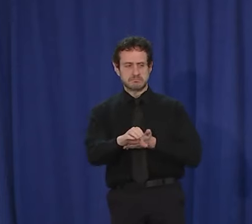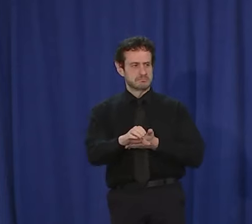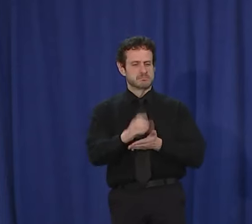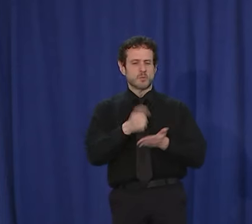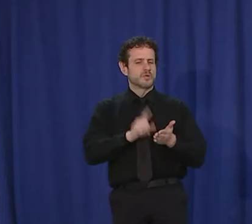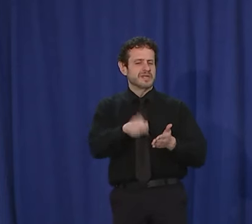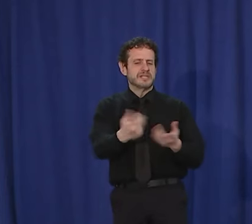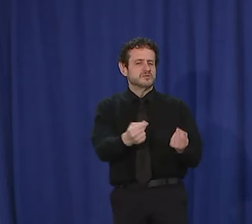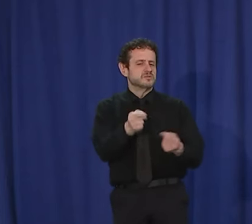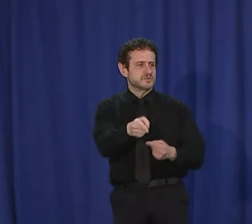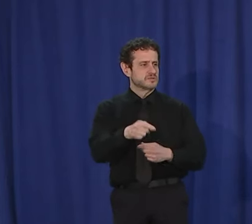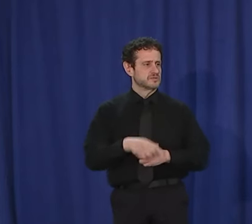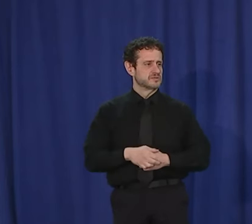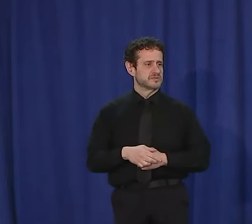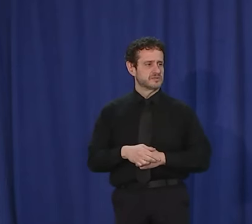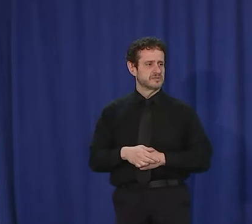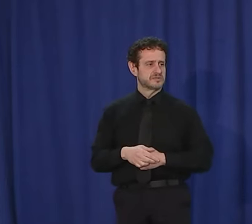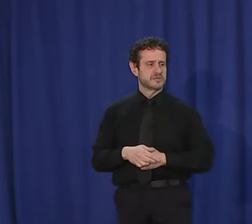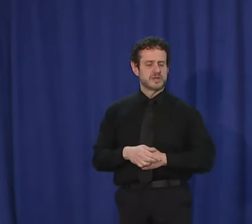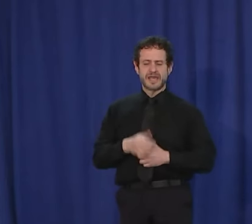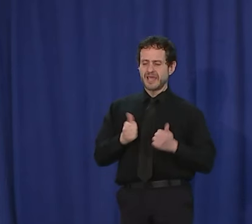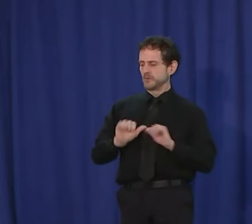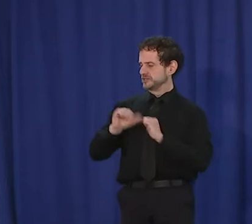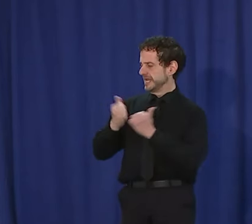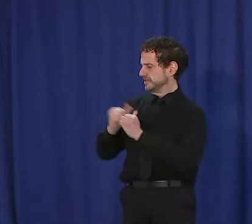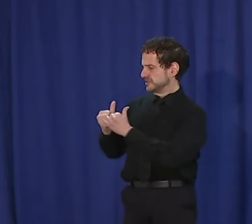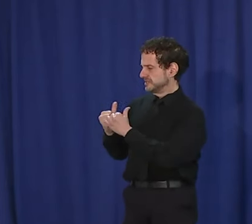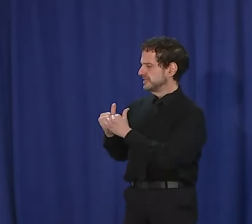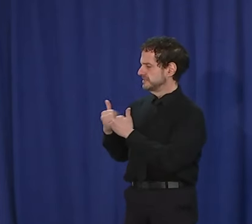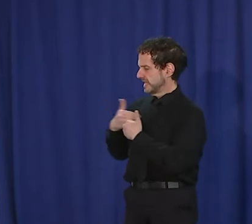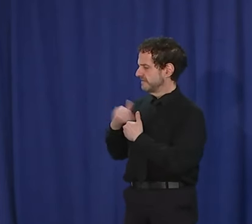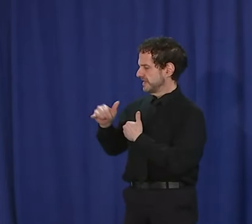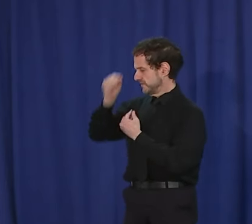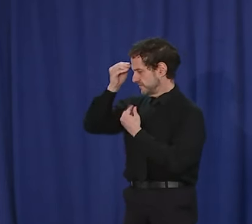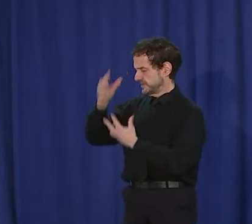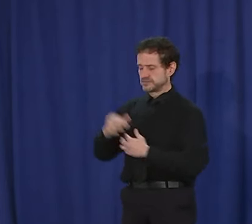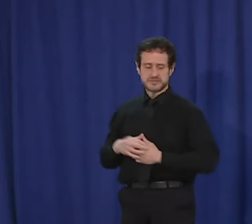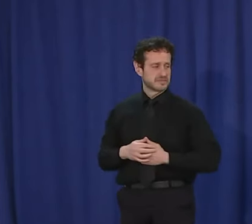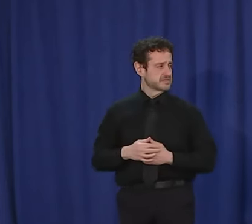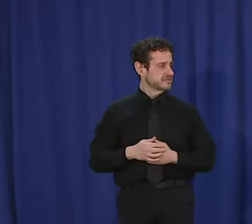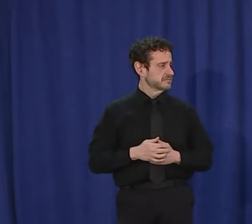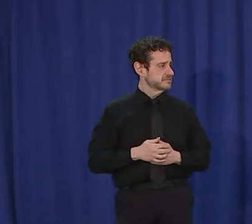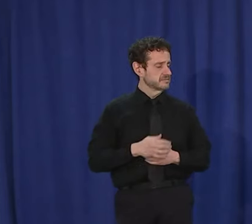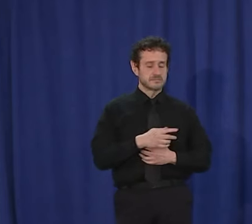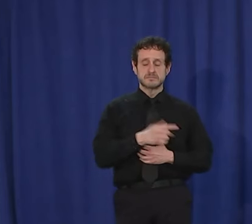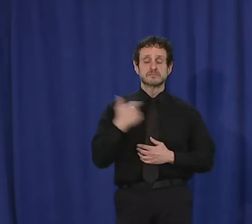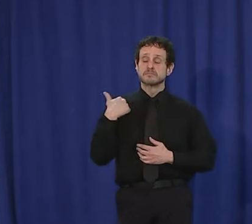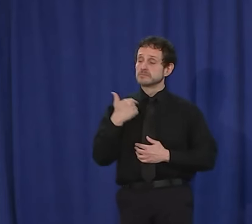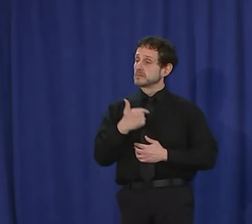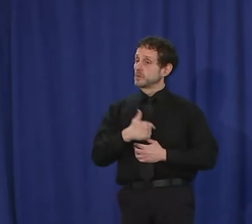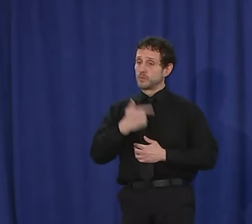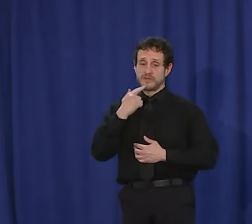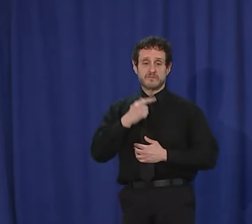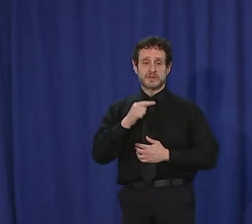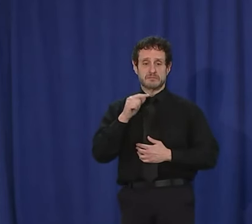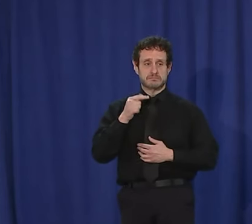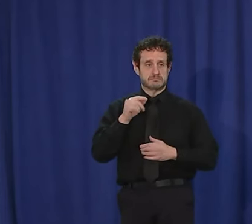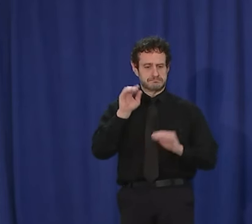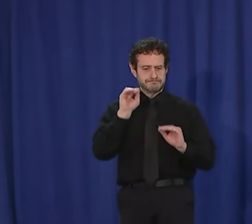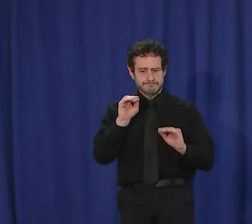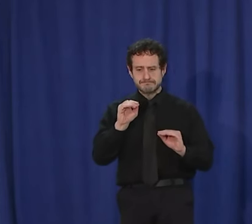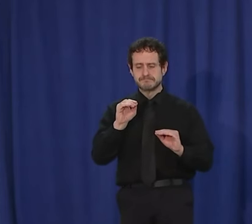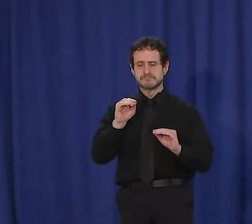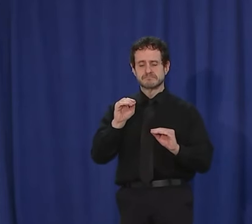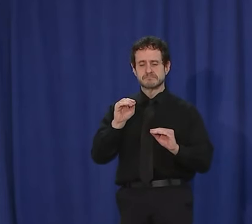what would official agencies have access to that information? Well, the thing that we have been preaching is two things. One, we're using